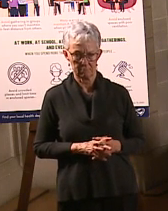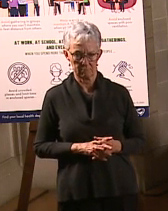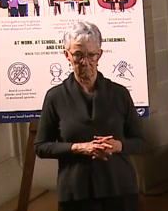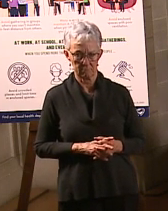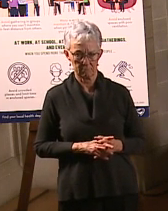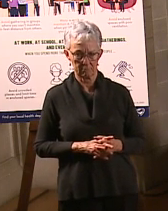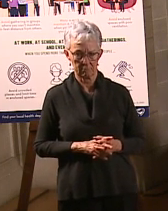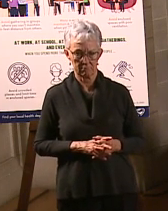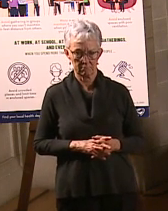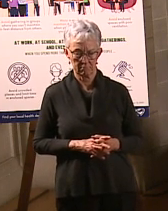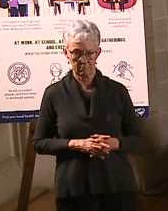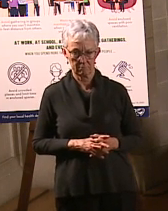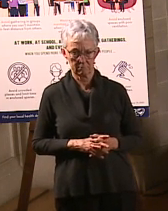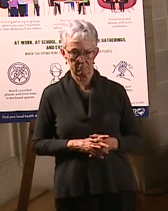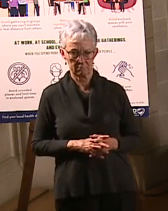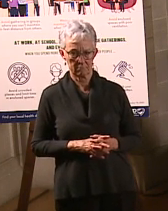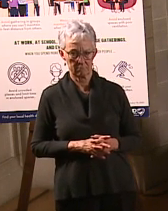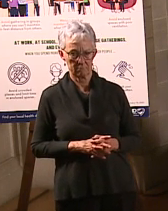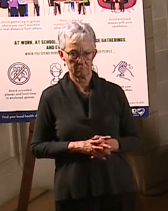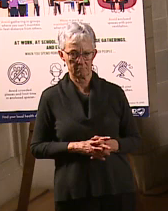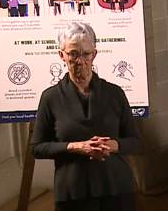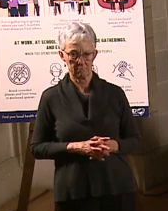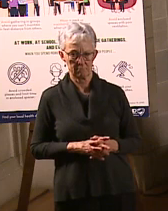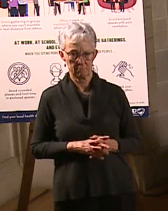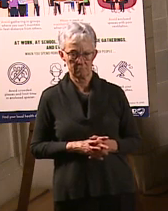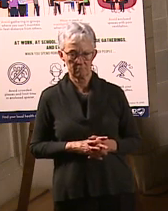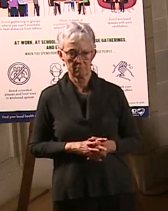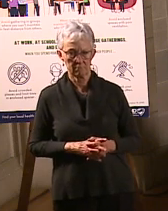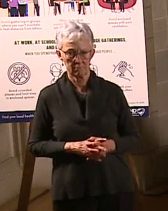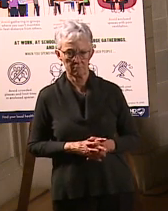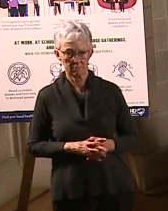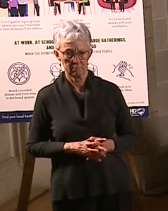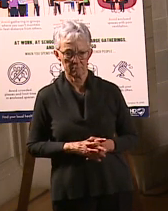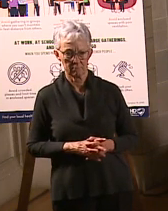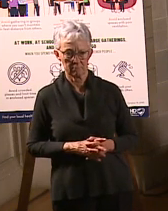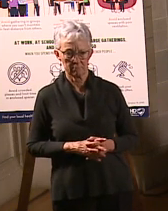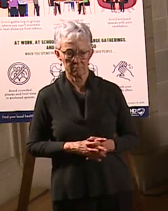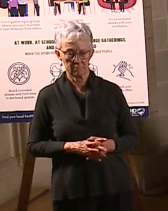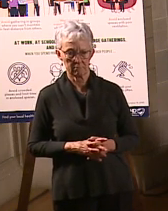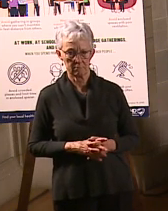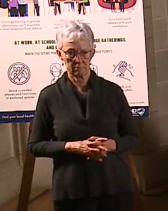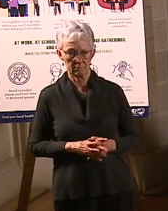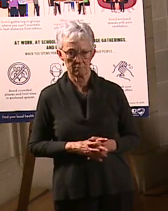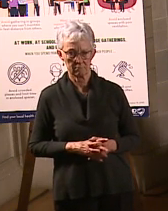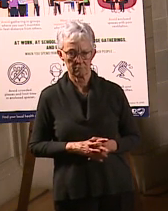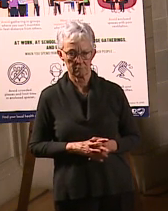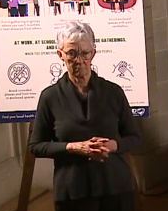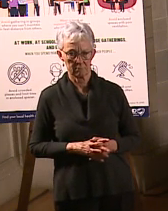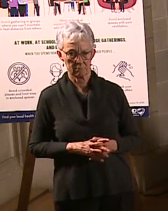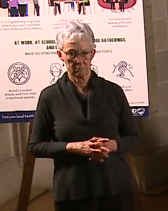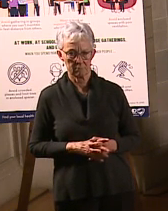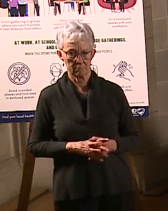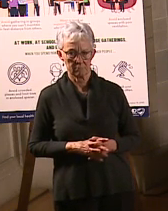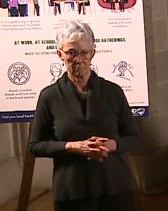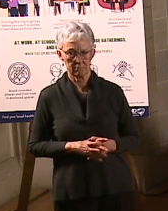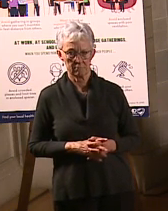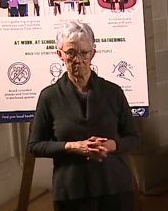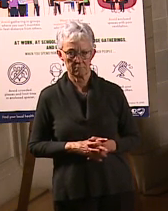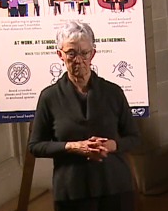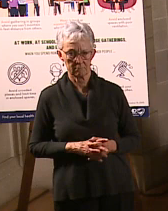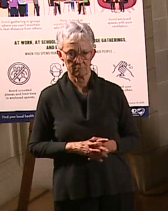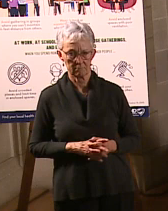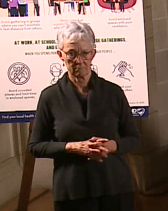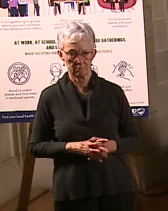1A people that are not choosing to take the vaccine. At what point do you divert some of those vaccines over to some of the heavier populated